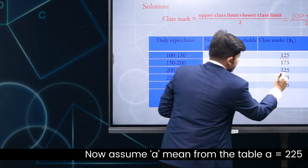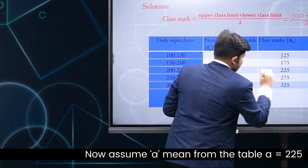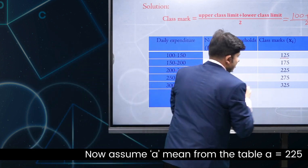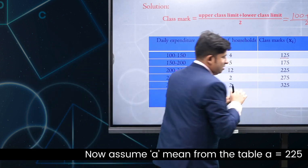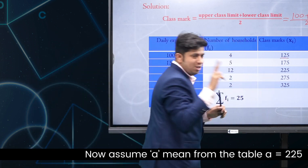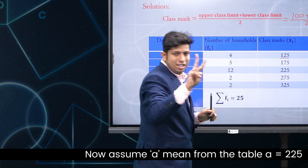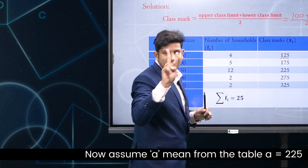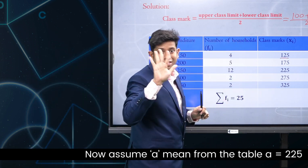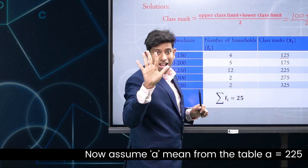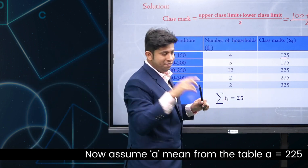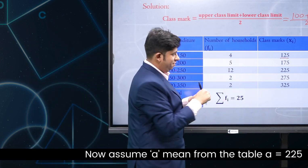225.